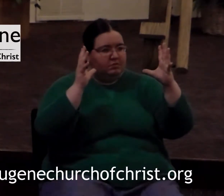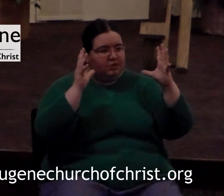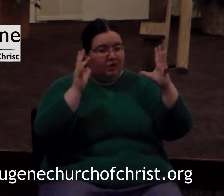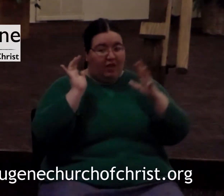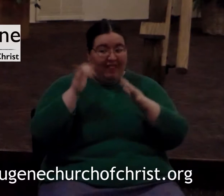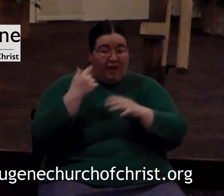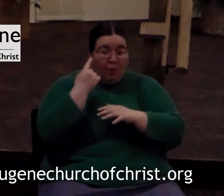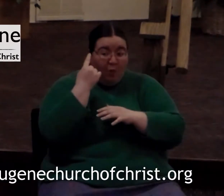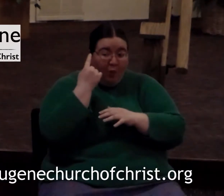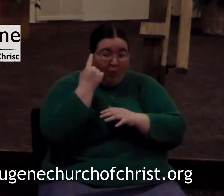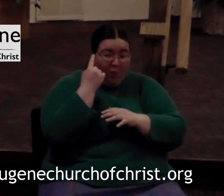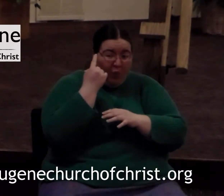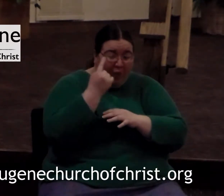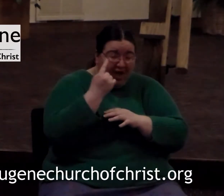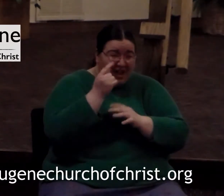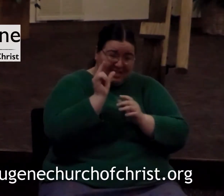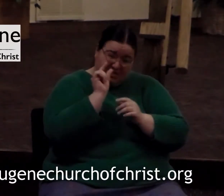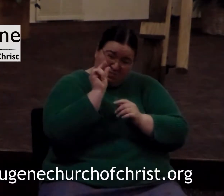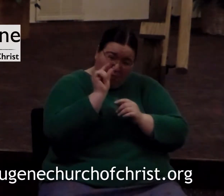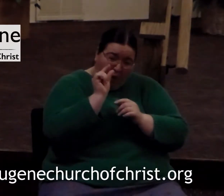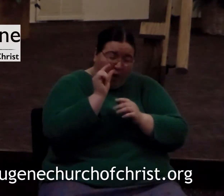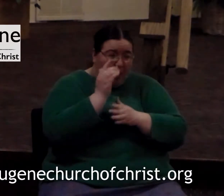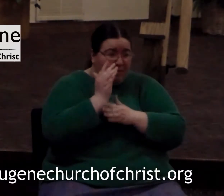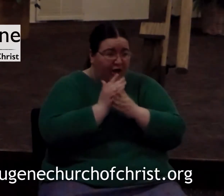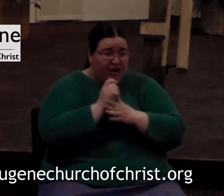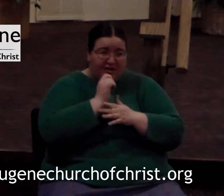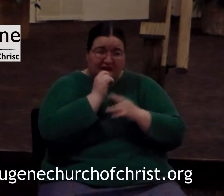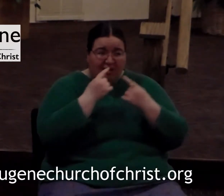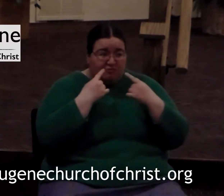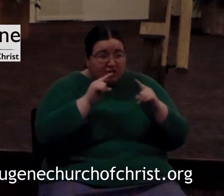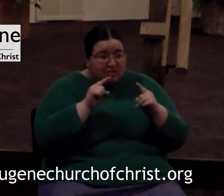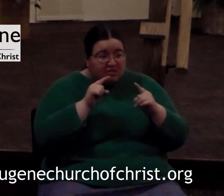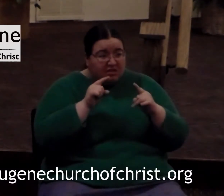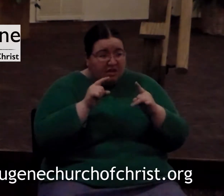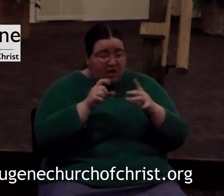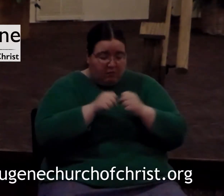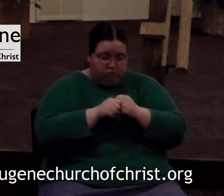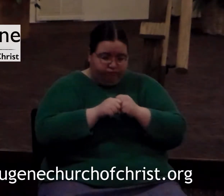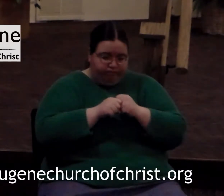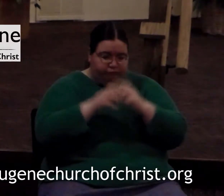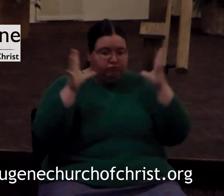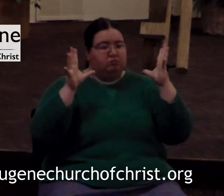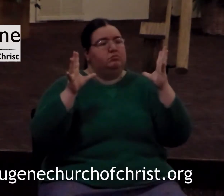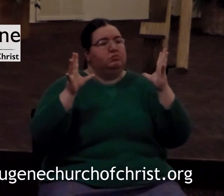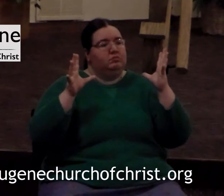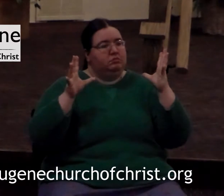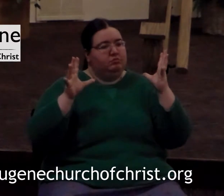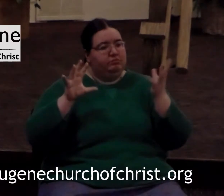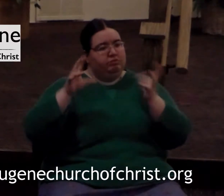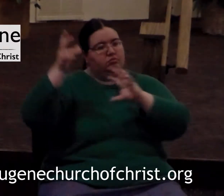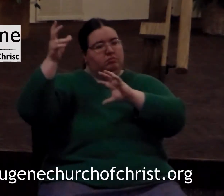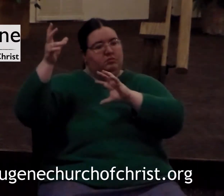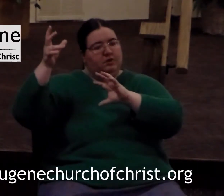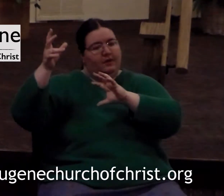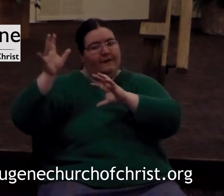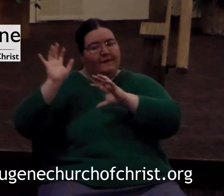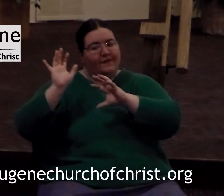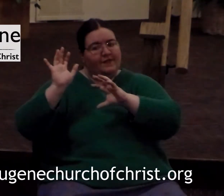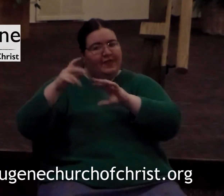function properly, you have a problem. This was the worst accident they had had since the 60s when the Apollo 1 mission caught fire